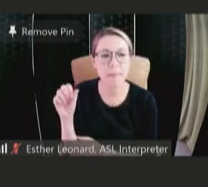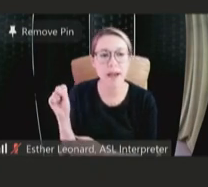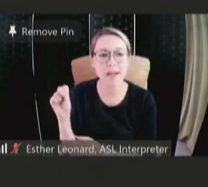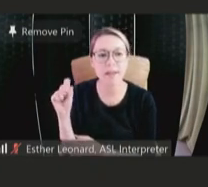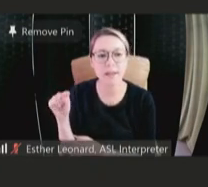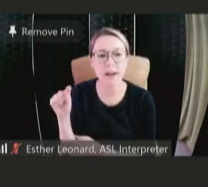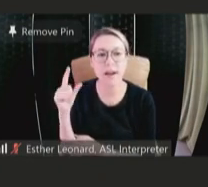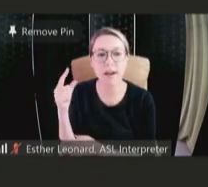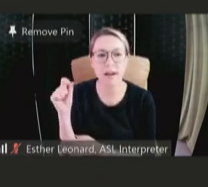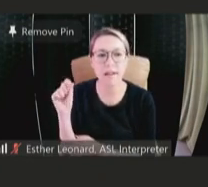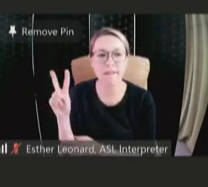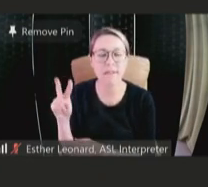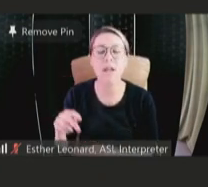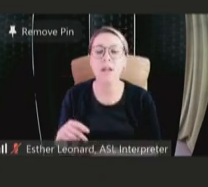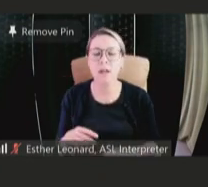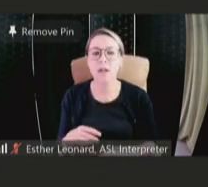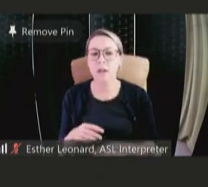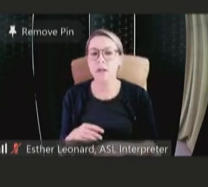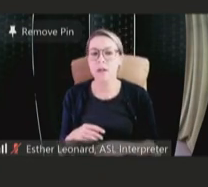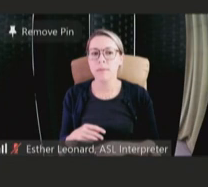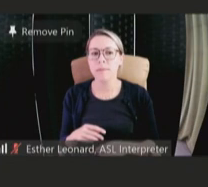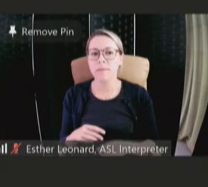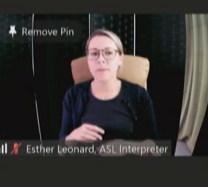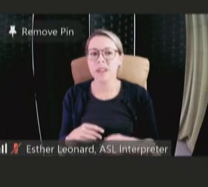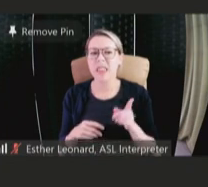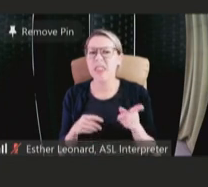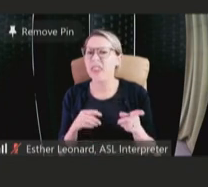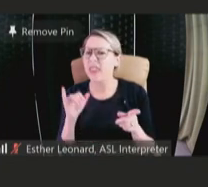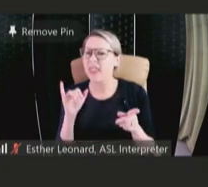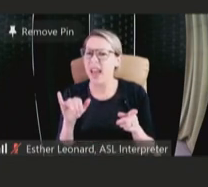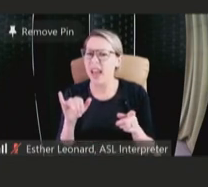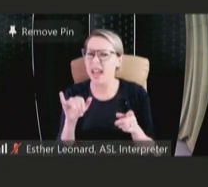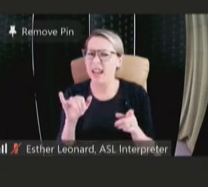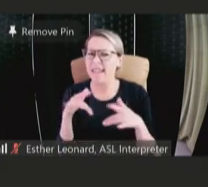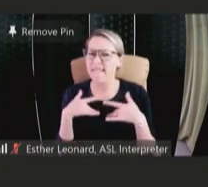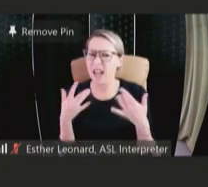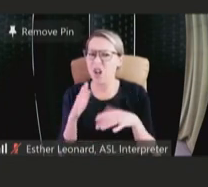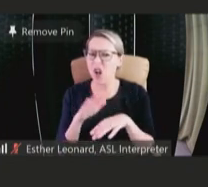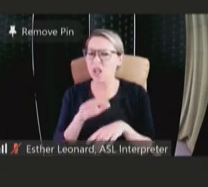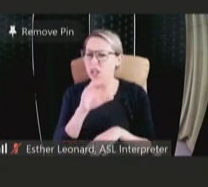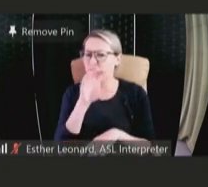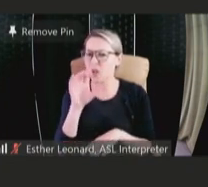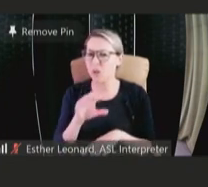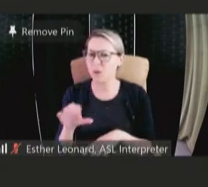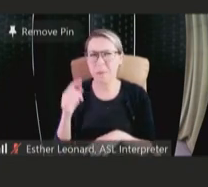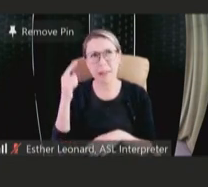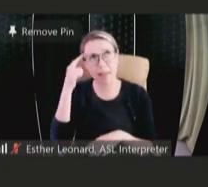jeff.dougan@mass.gov. I believe it is on Zoom, although it doesn't say that here. I can triple check if you have